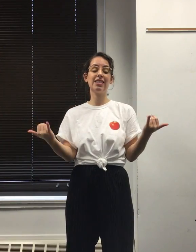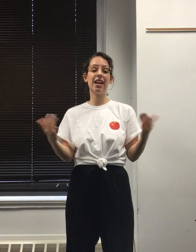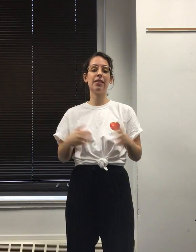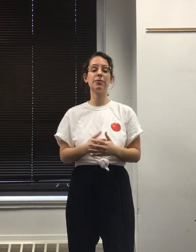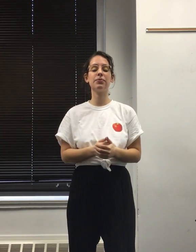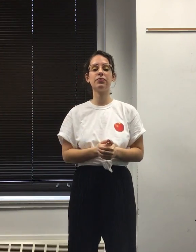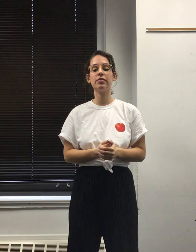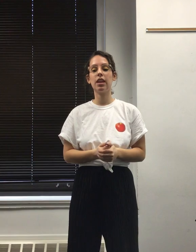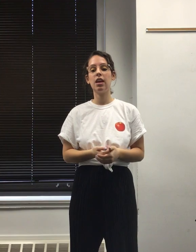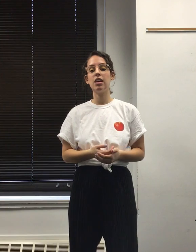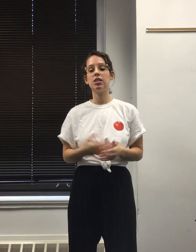high.